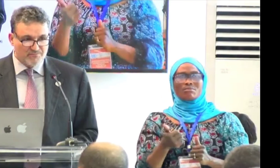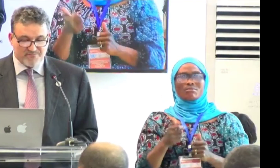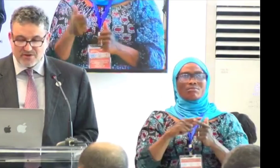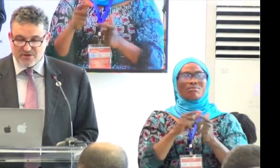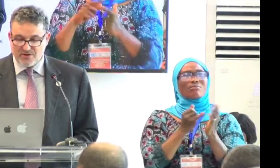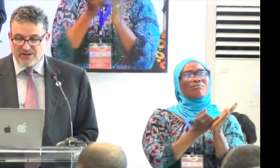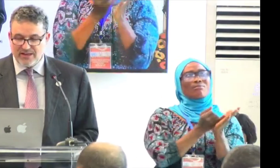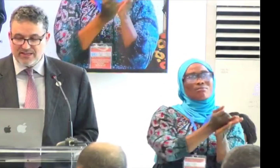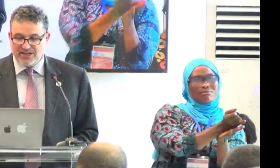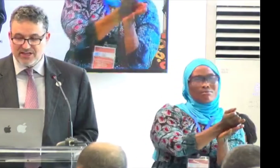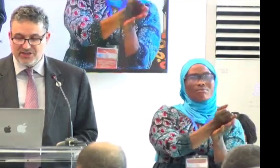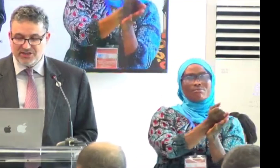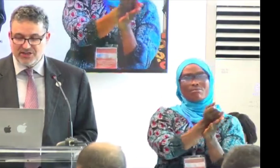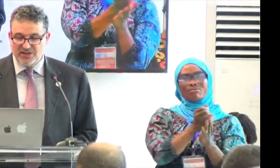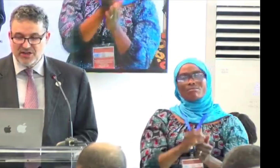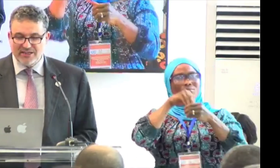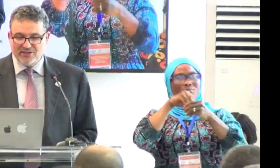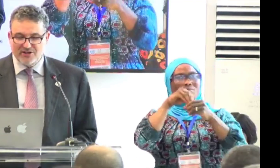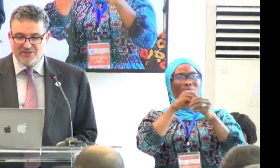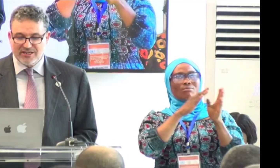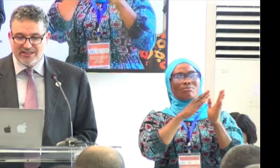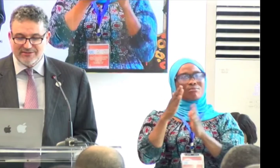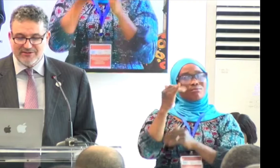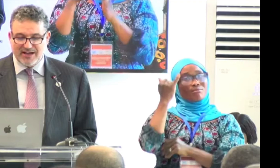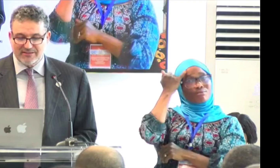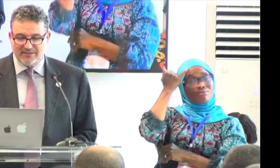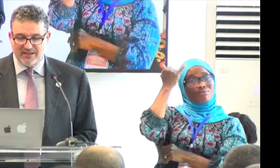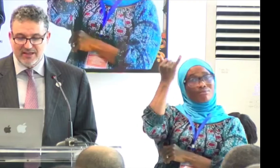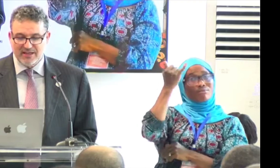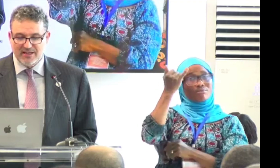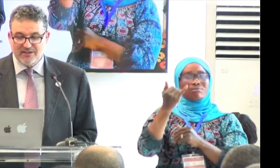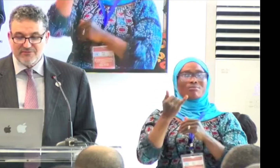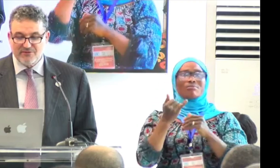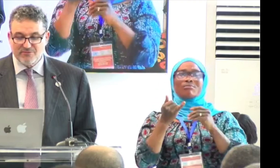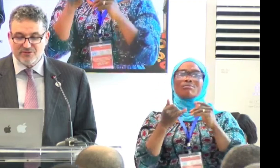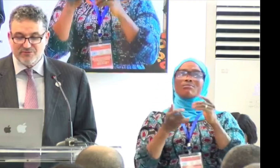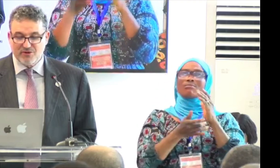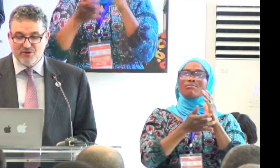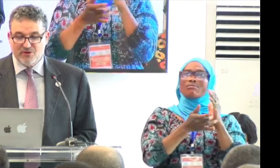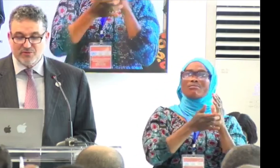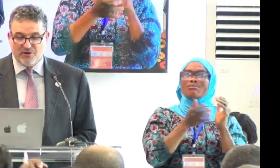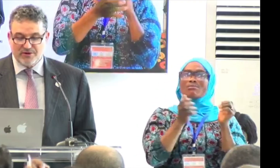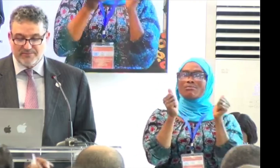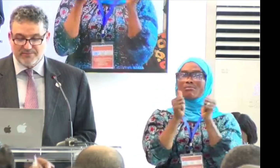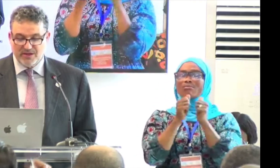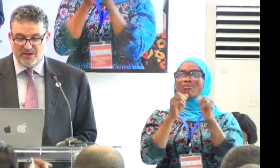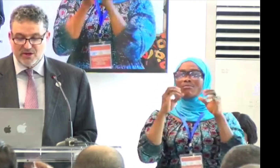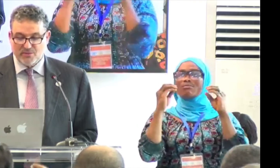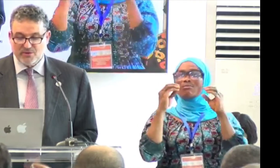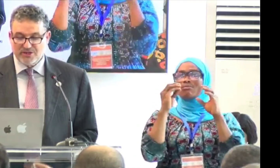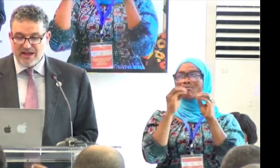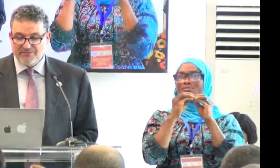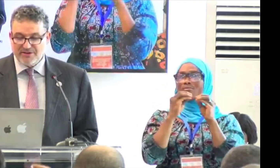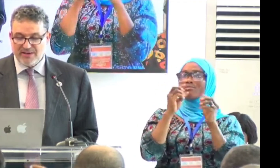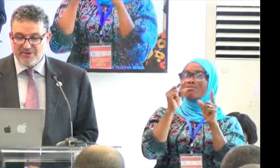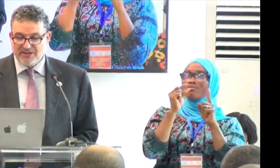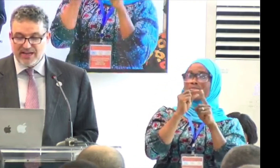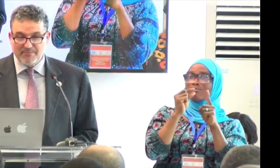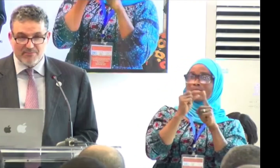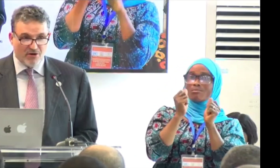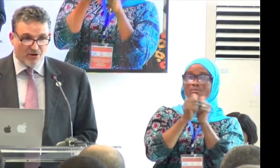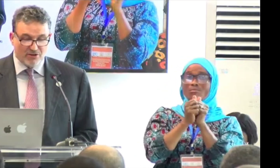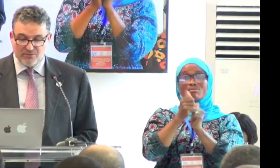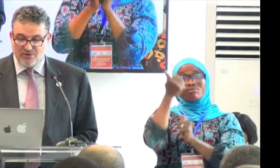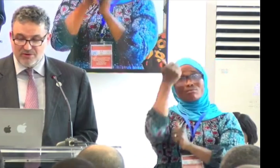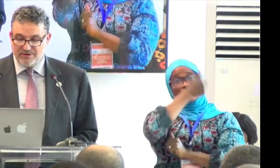through colonization, ideological divide in the forms of the Cold War, which in Africa